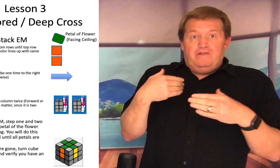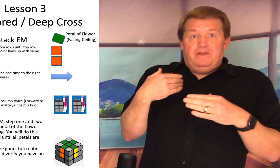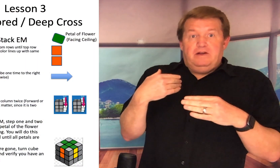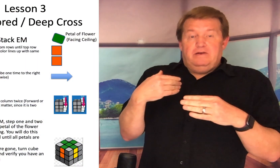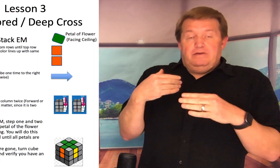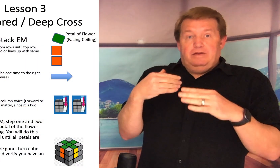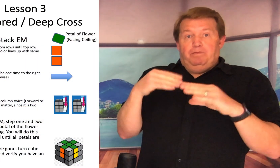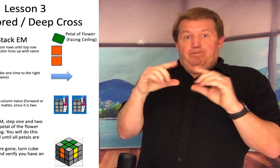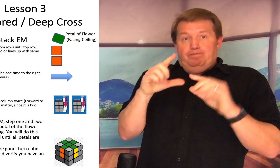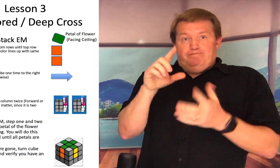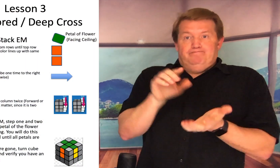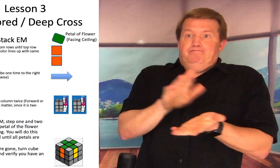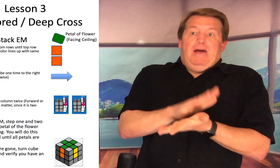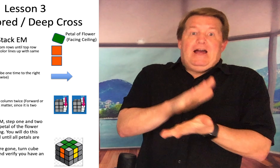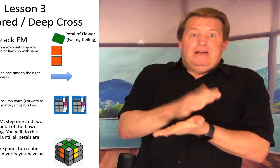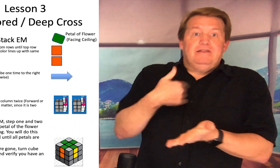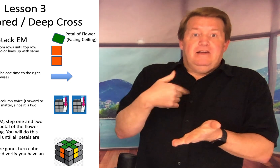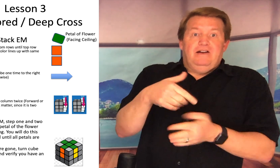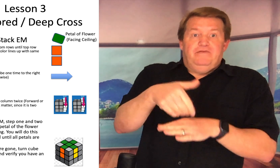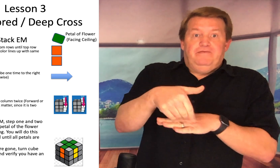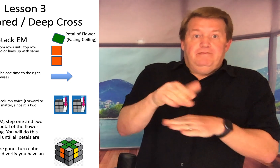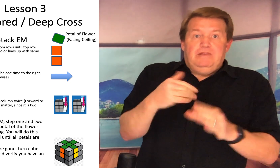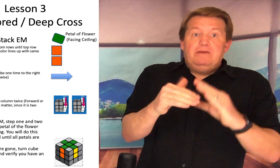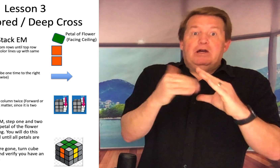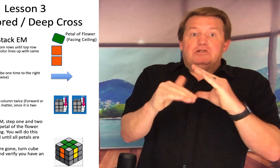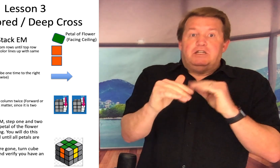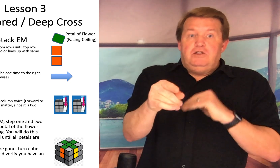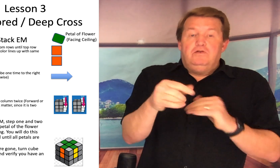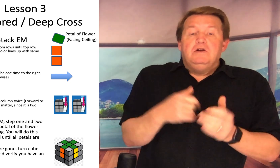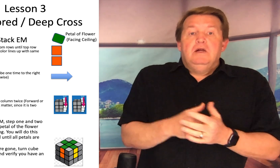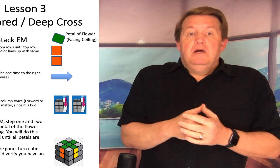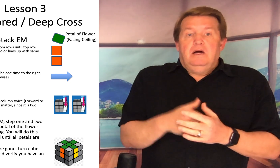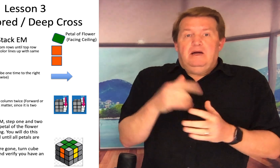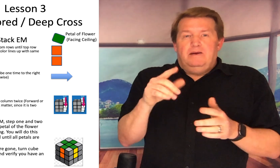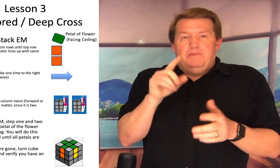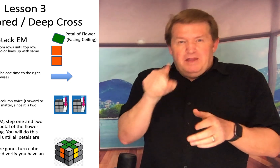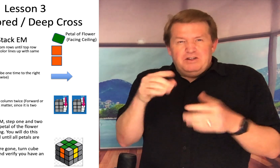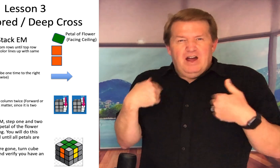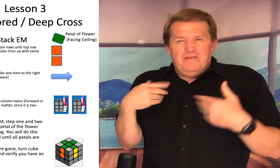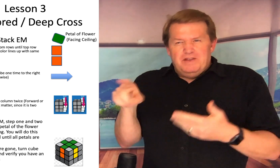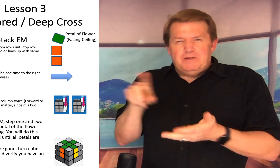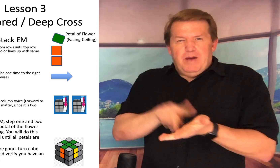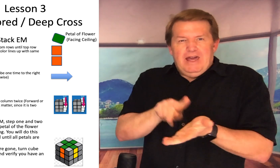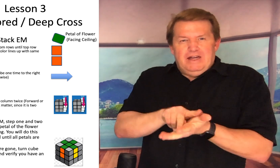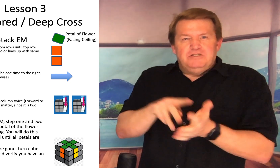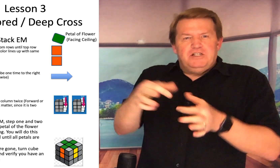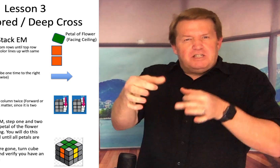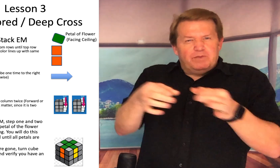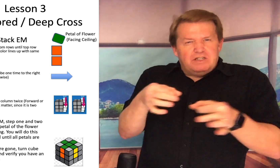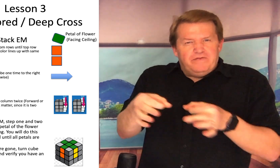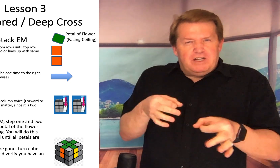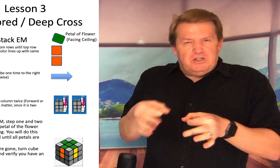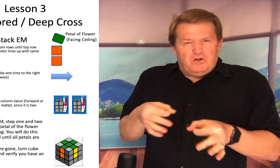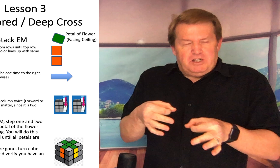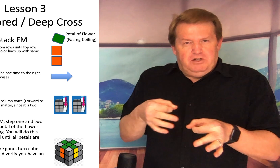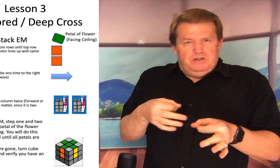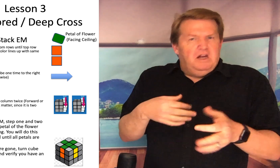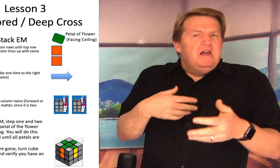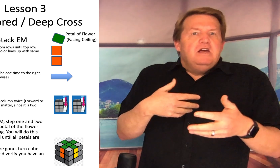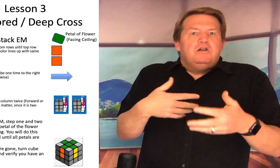the packet that I've emailed to you, then you have this page and it's specific instructions. No